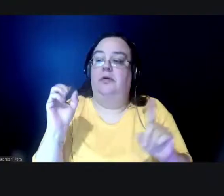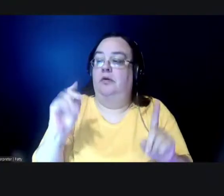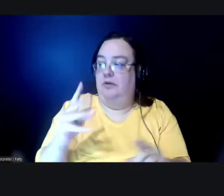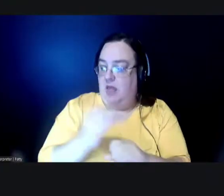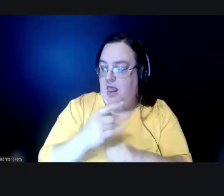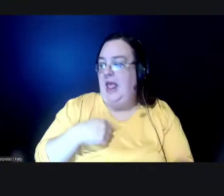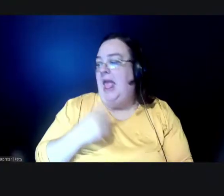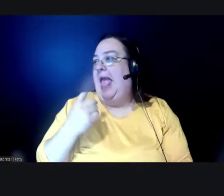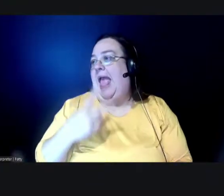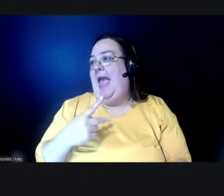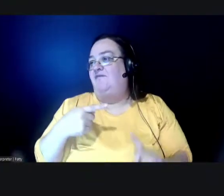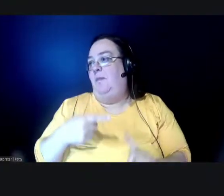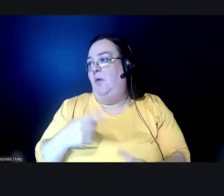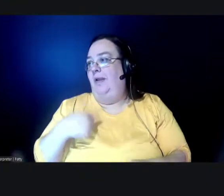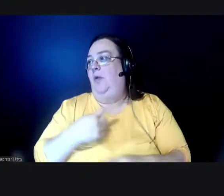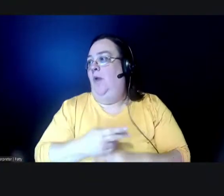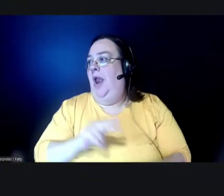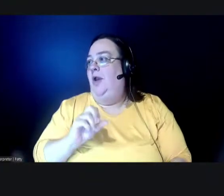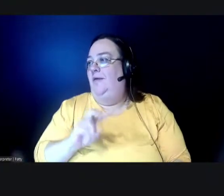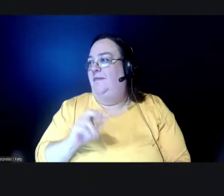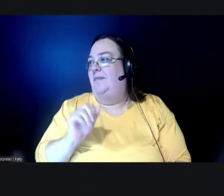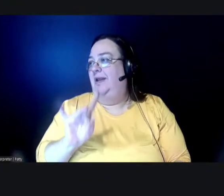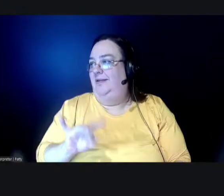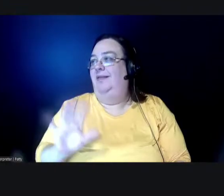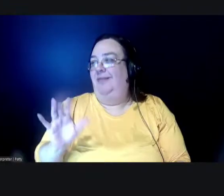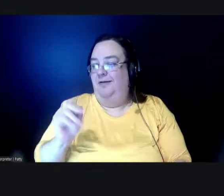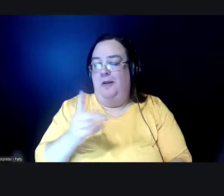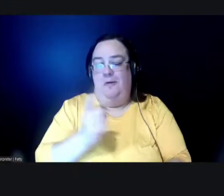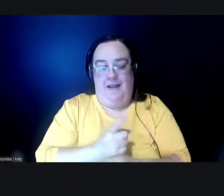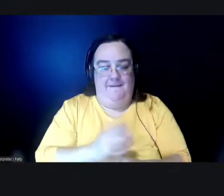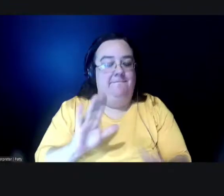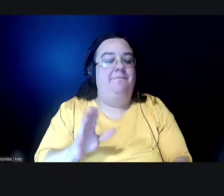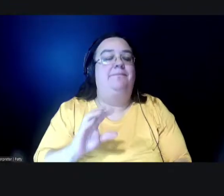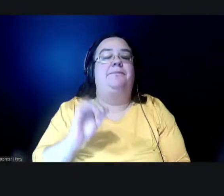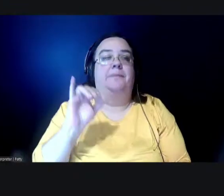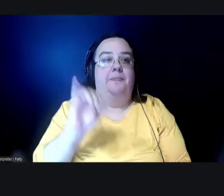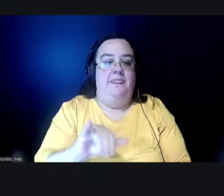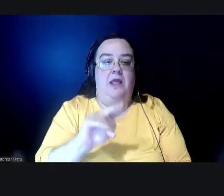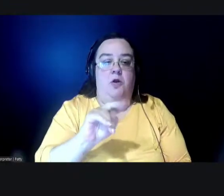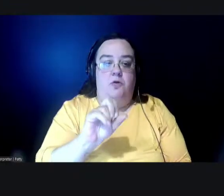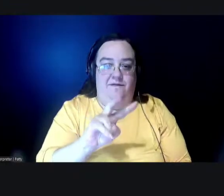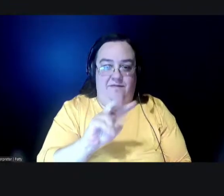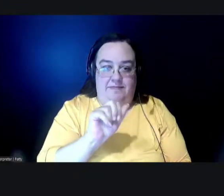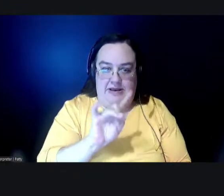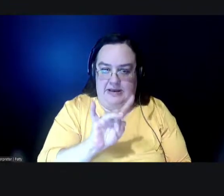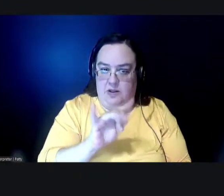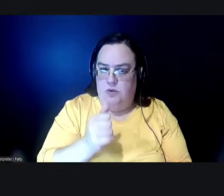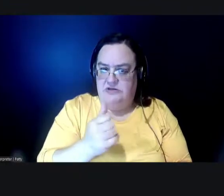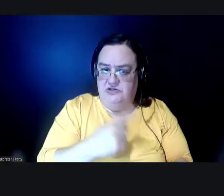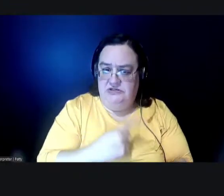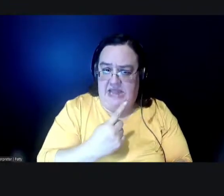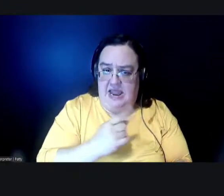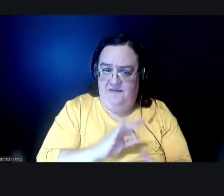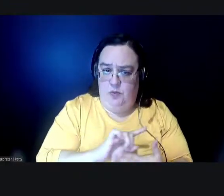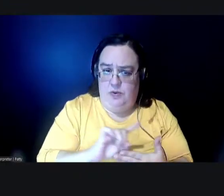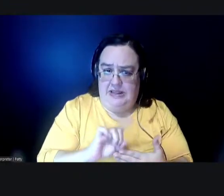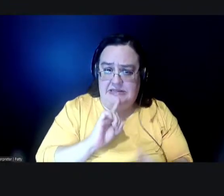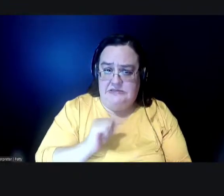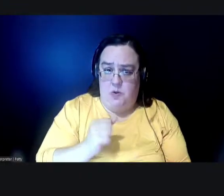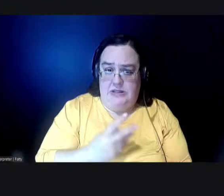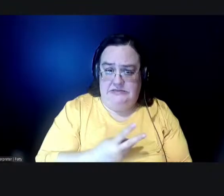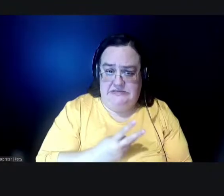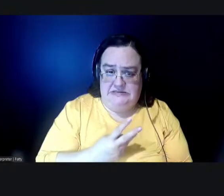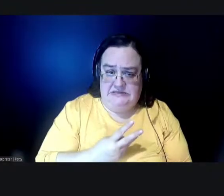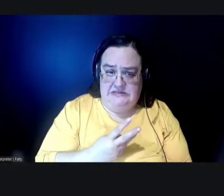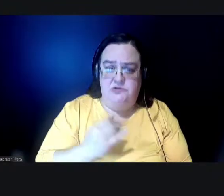for getting the 18th right. All right. And the 18th is what day of the week? It's a Wednesday. It's a week